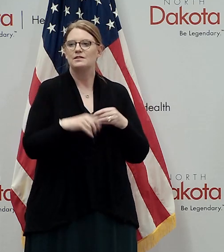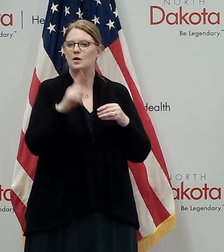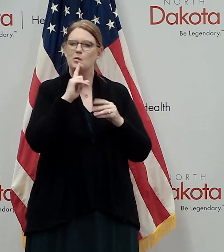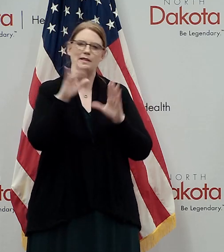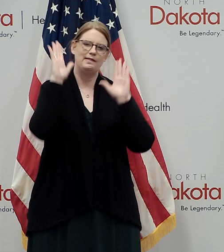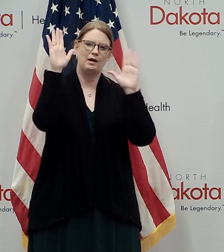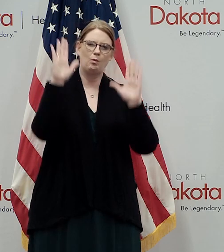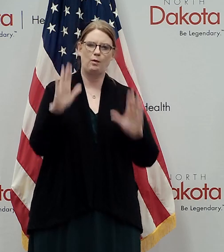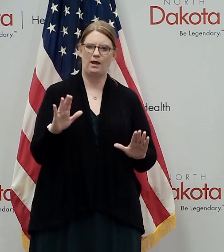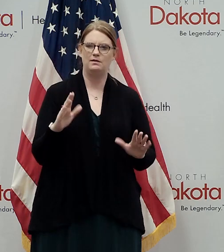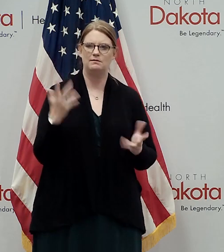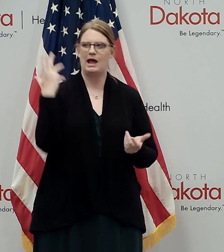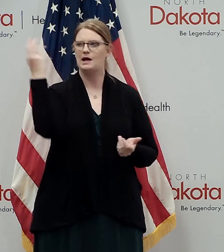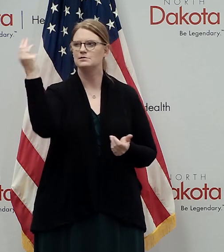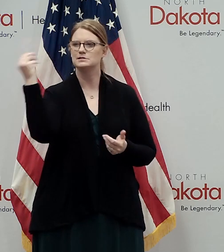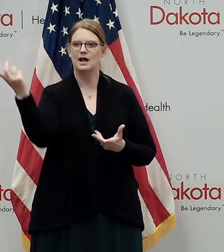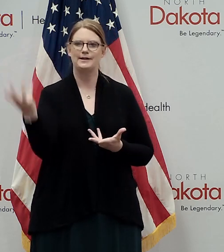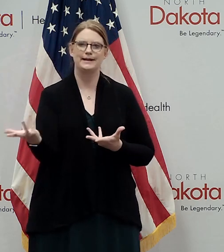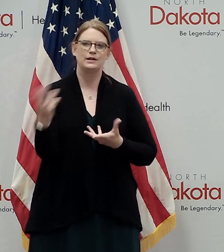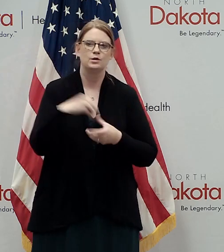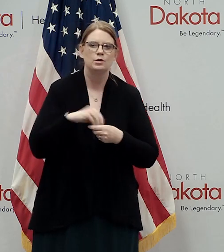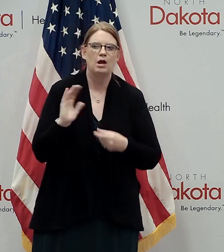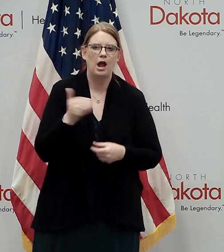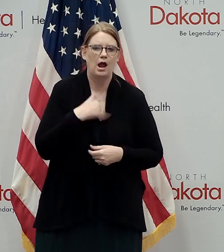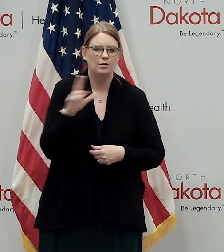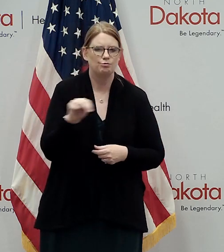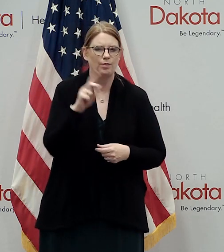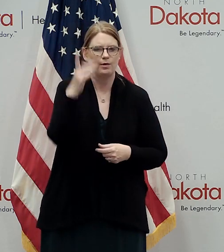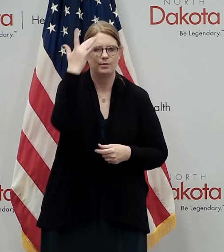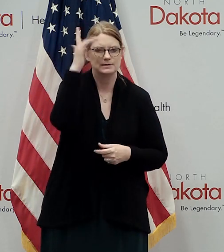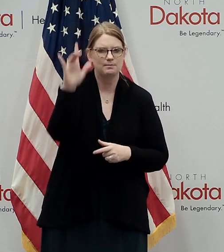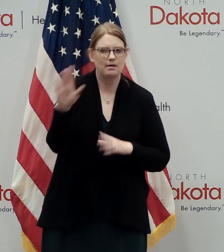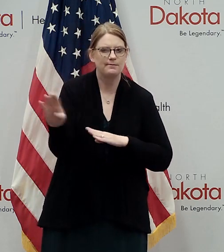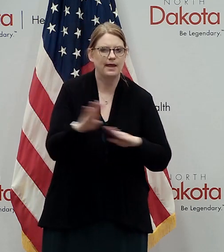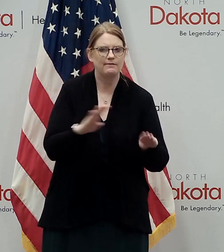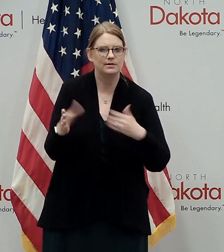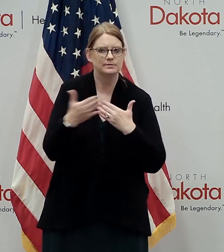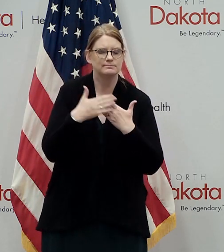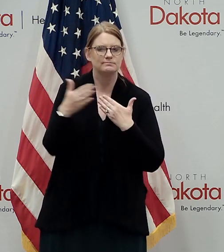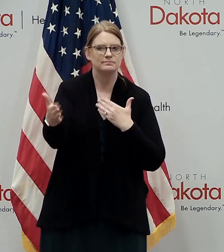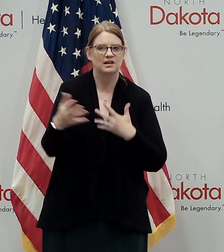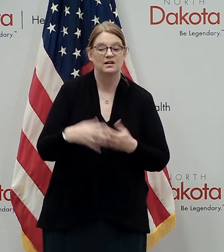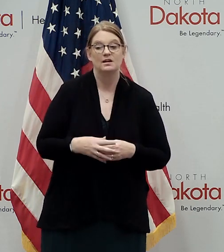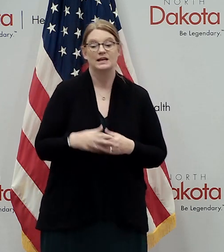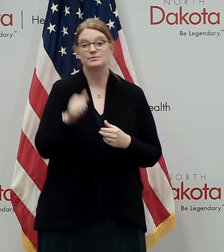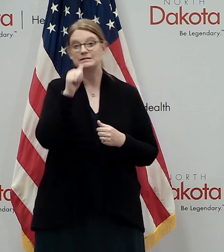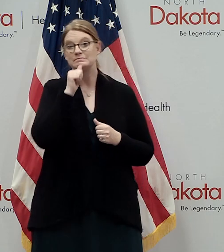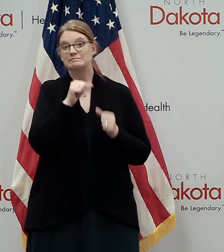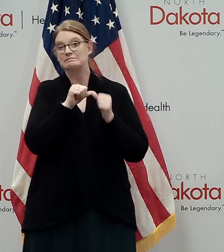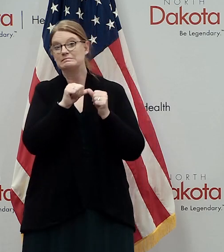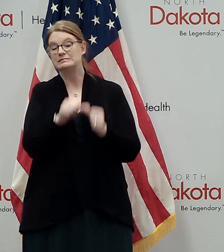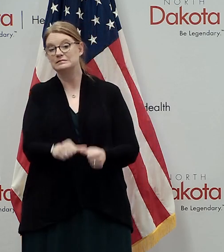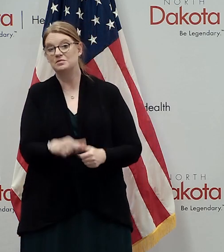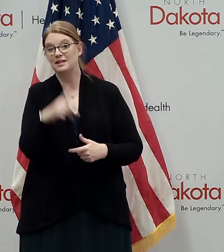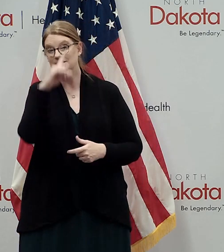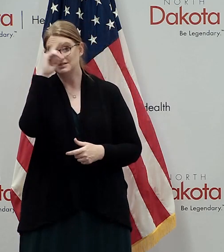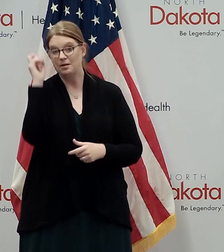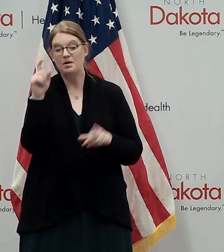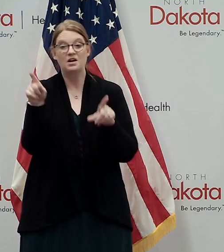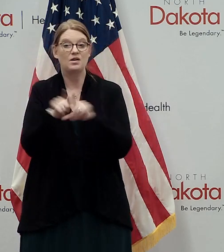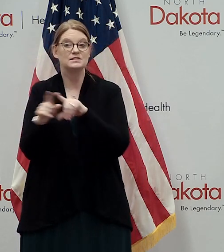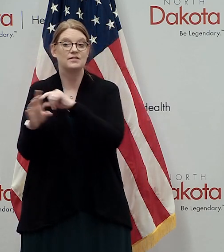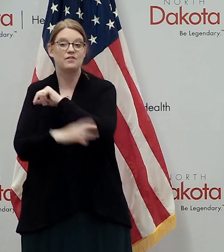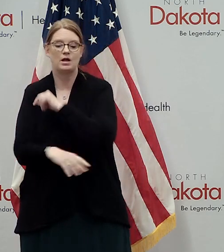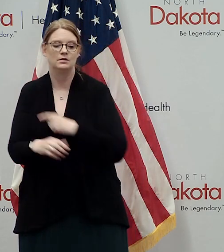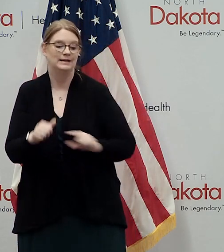outdoors into our North Dakota Smart game plan as we go through the summer and the early fall. Arizona